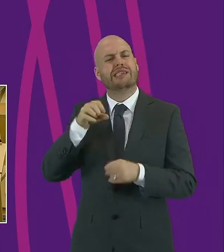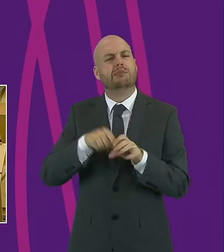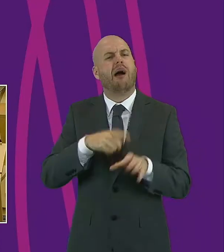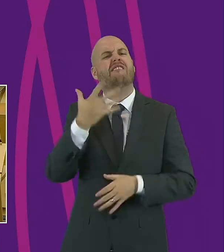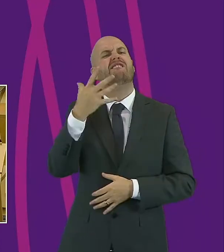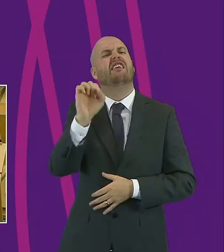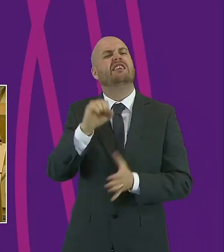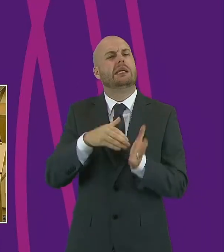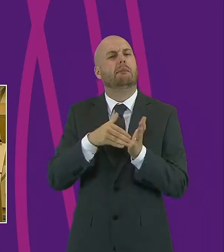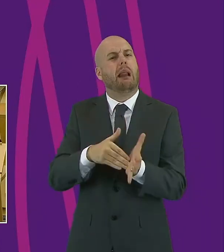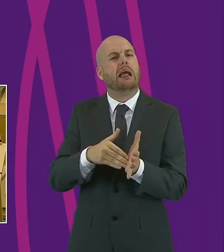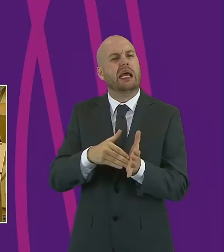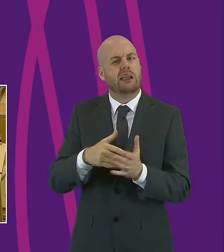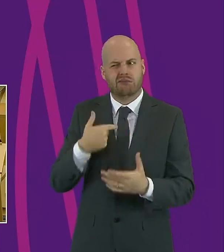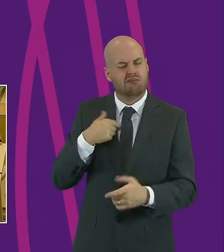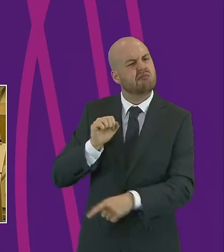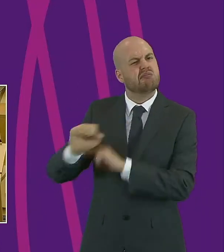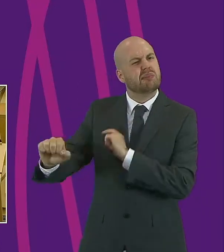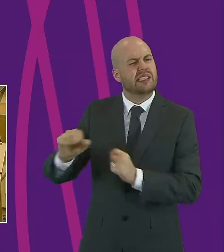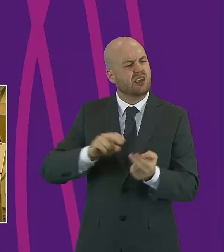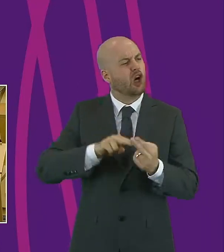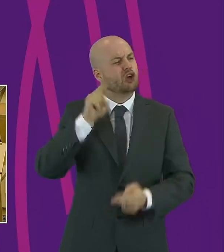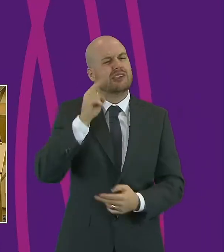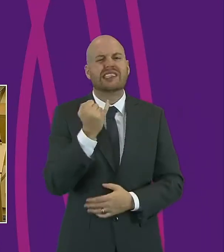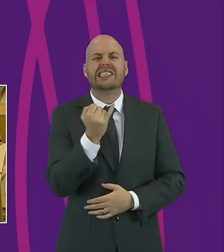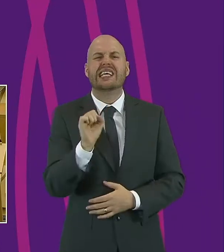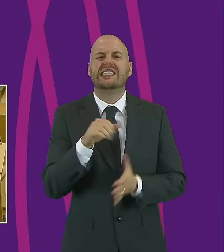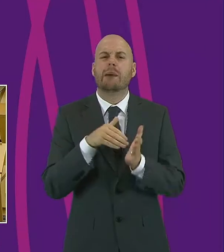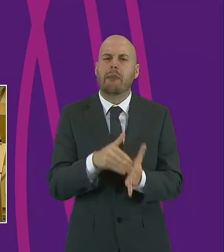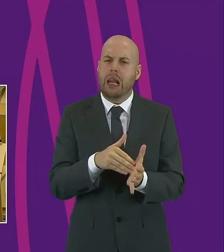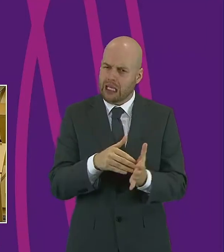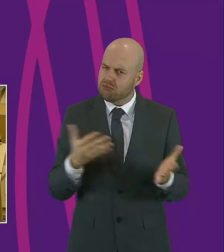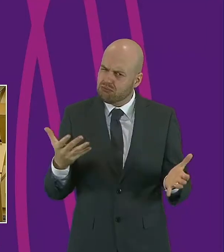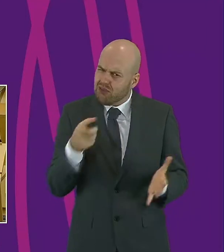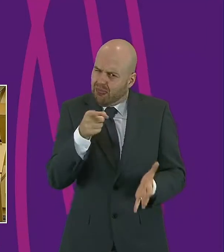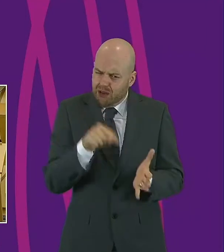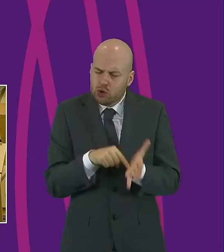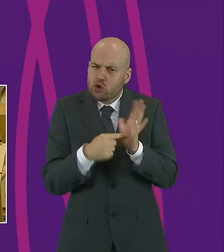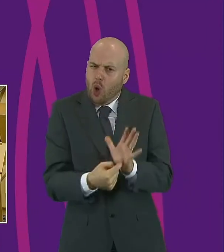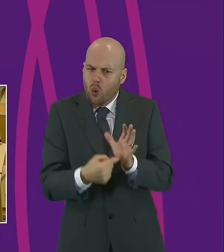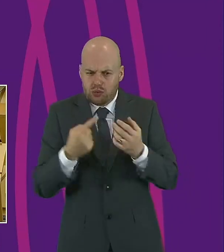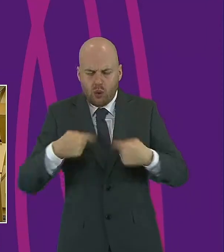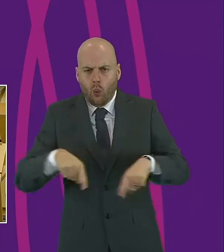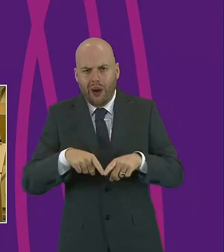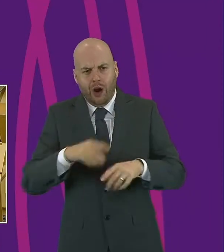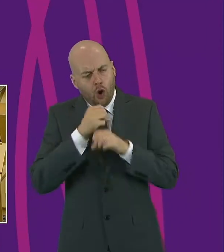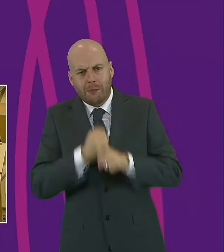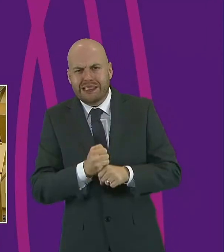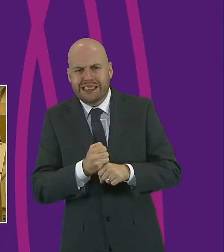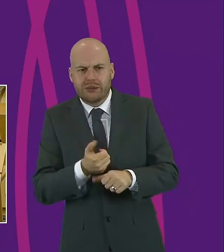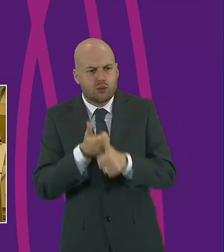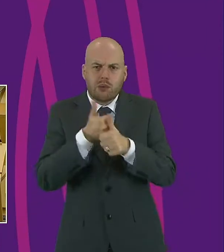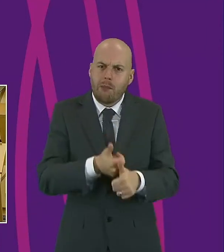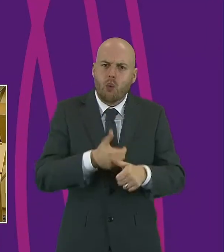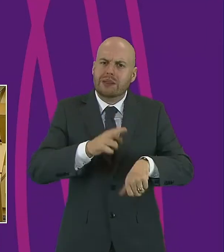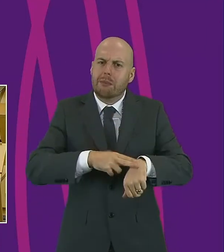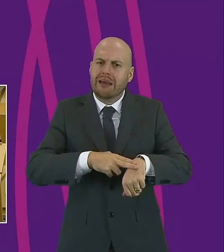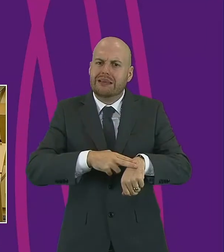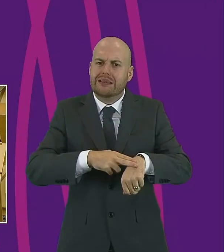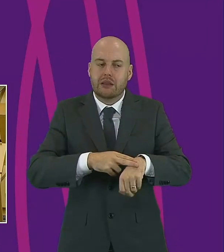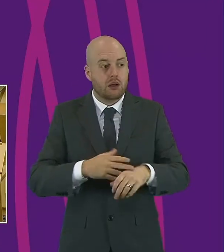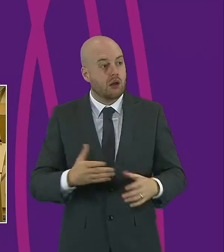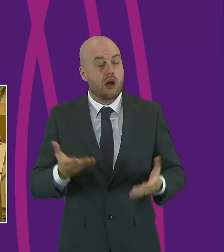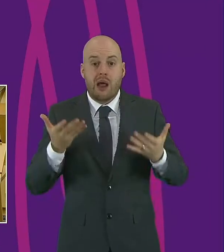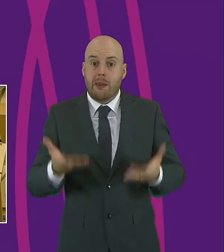So I think that is probably a sign of our commitment to policing. And there, of course, are 1,000 more police officers in Police